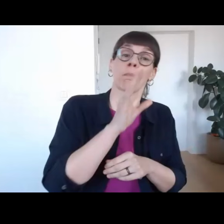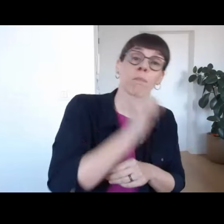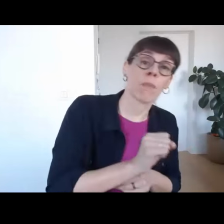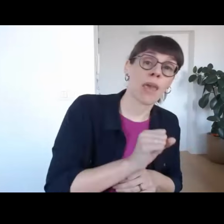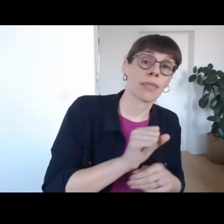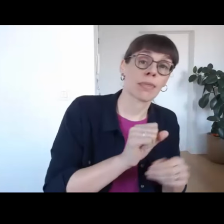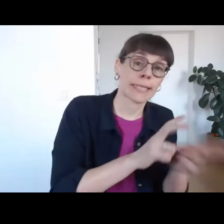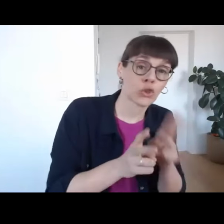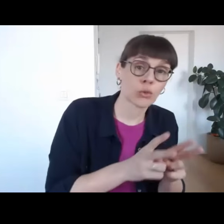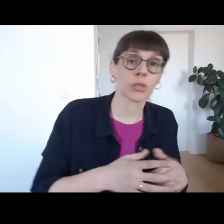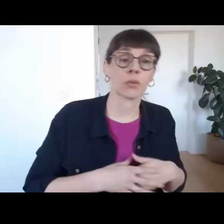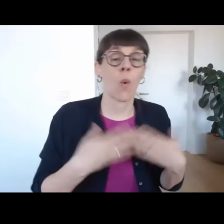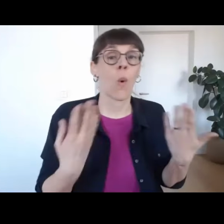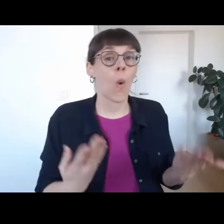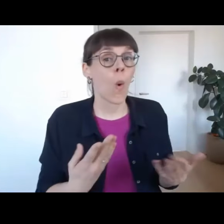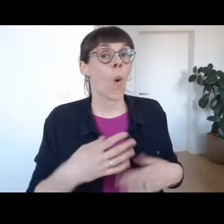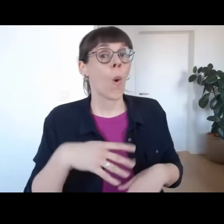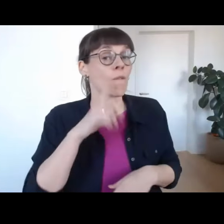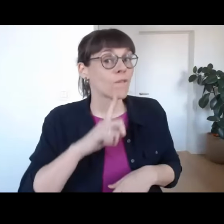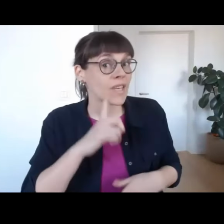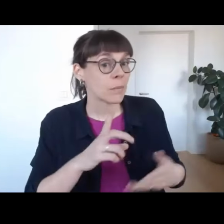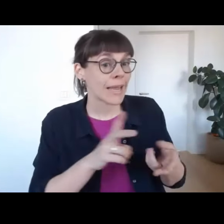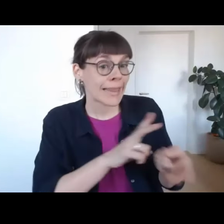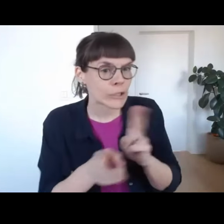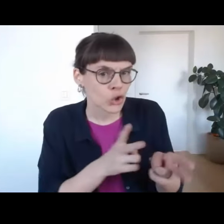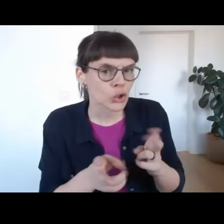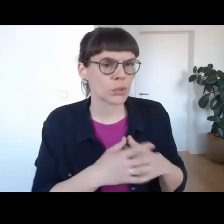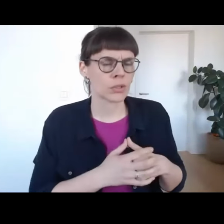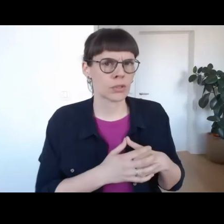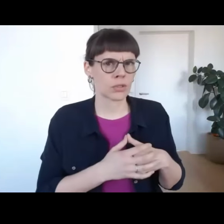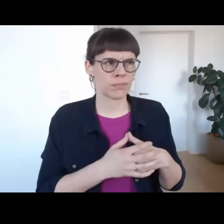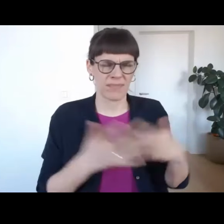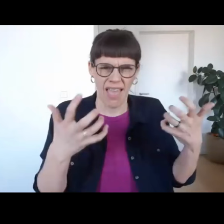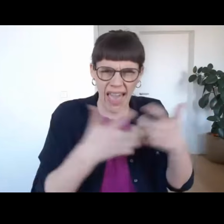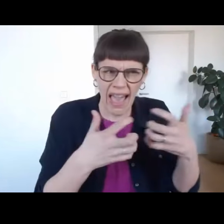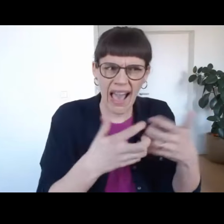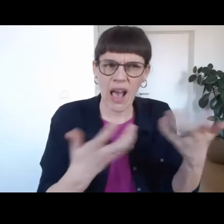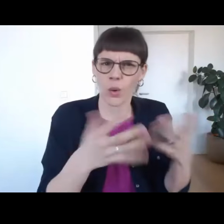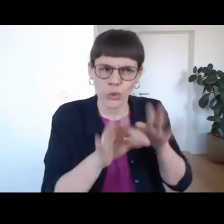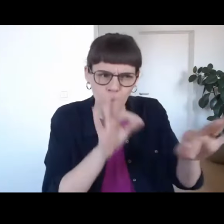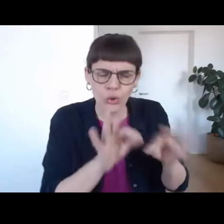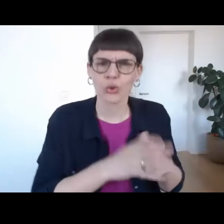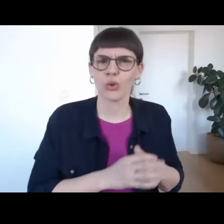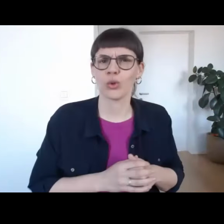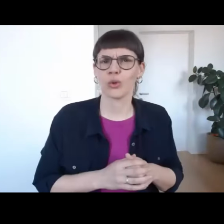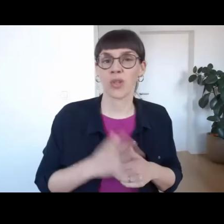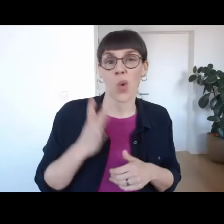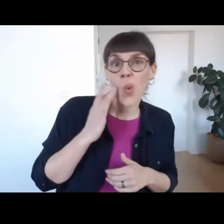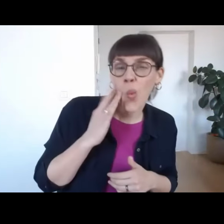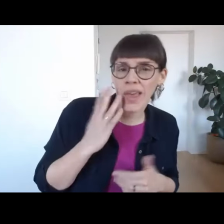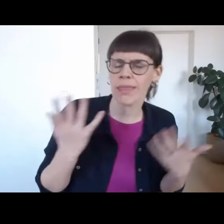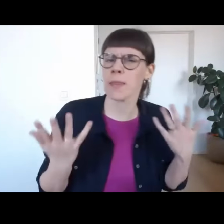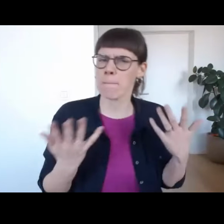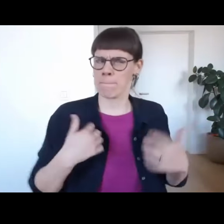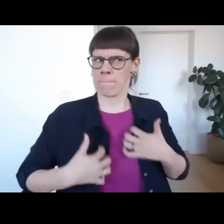about that? When they're choosing their interpreters, do they deliberately choose male interpreters or female interpreters? Is that a